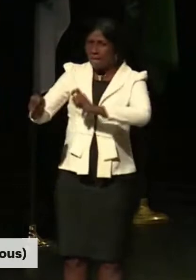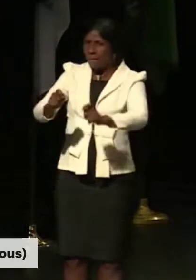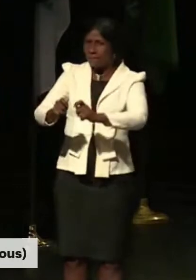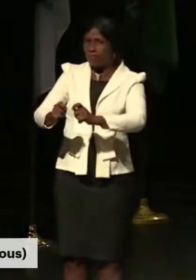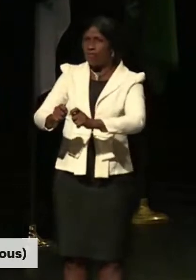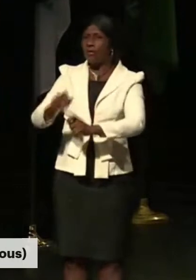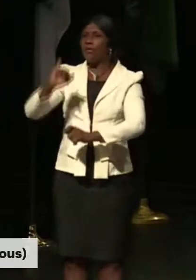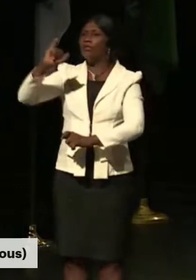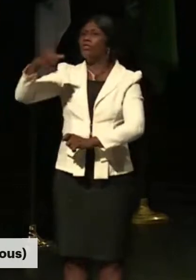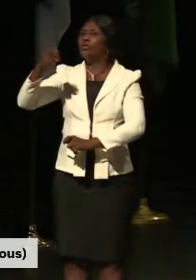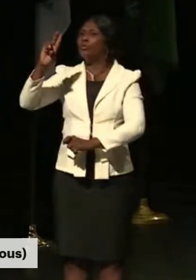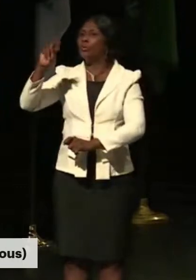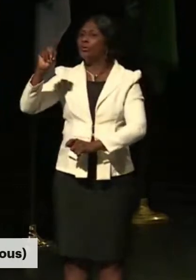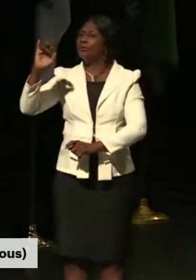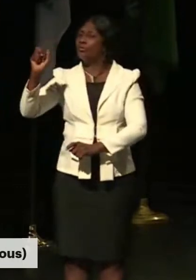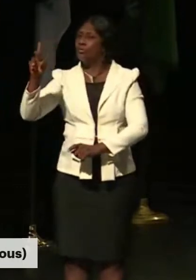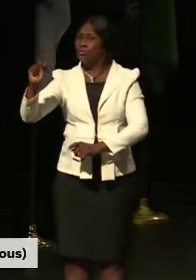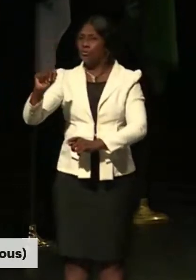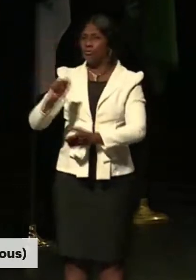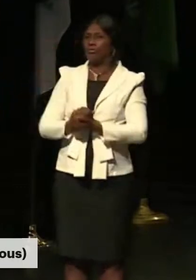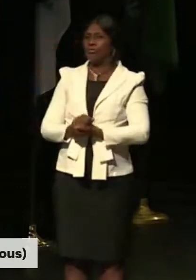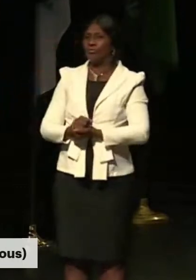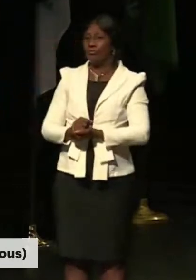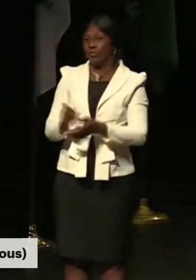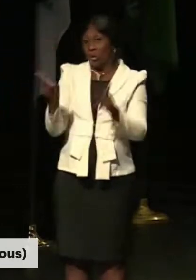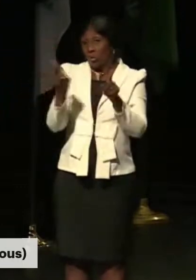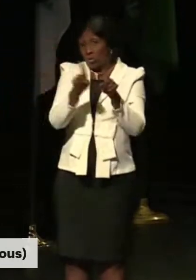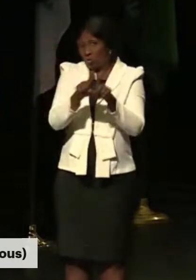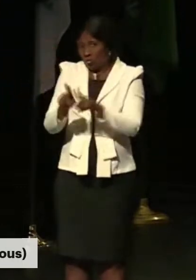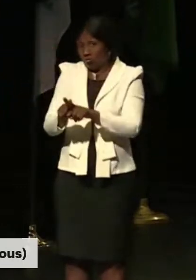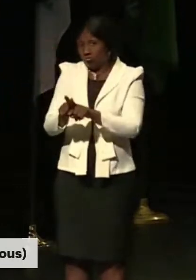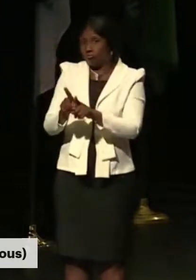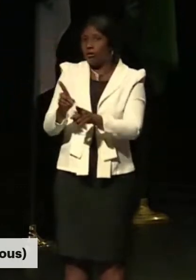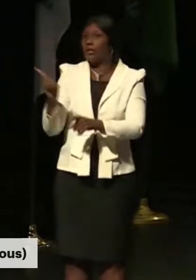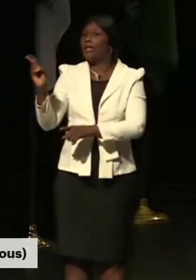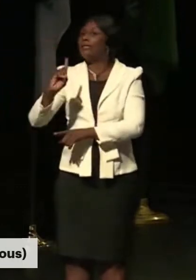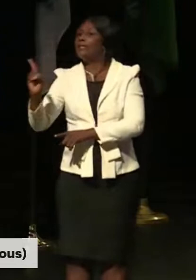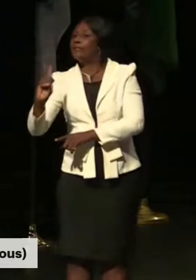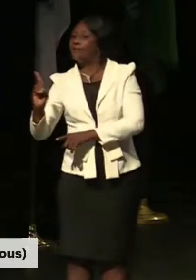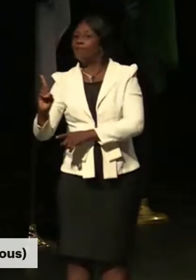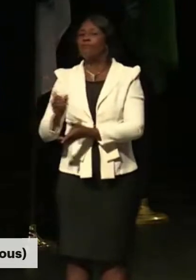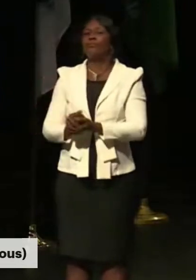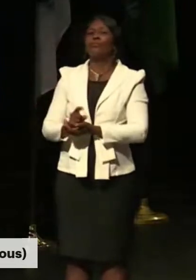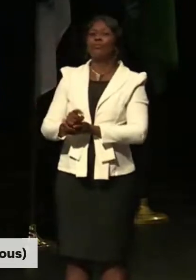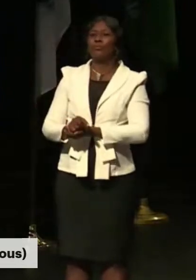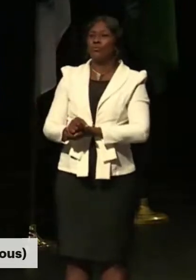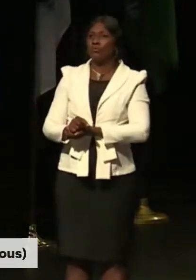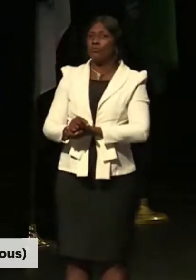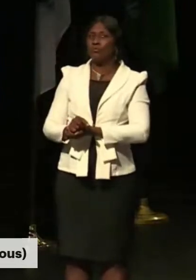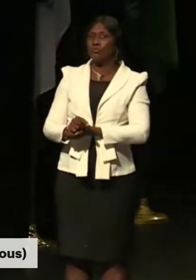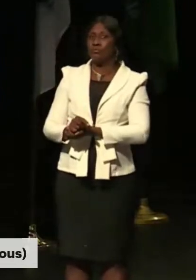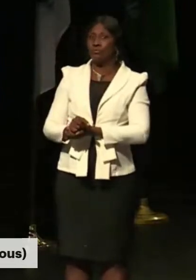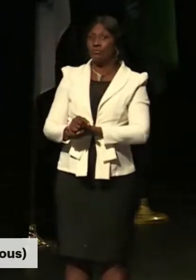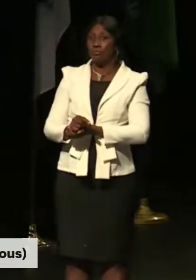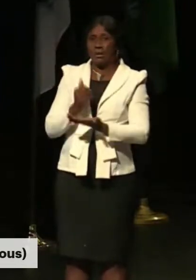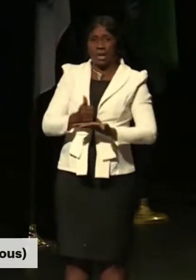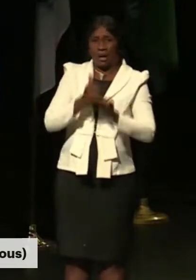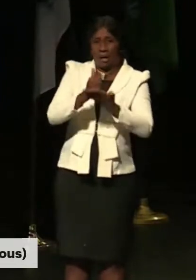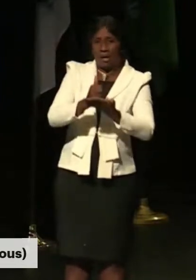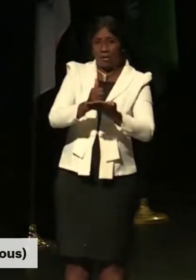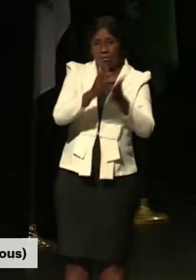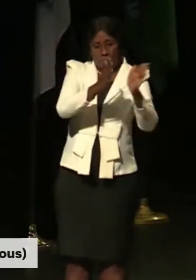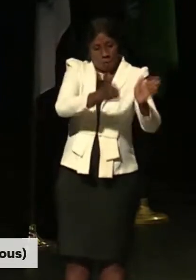2001. Mr. Wheat was also musical director of the BP Renegade Steel Orchestra, arranging and conducting the